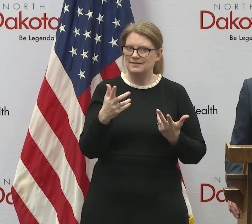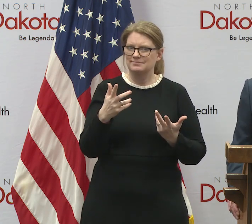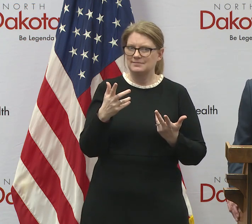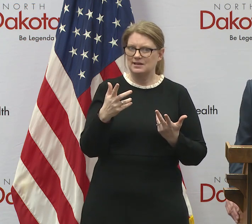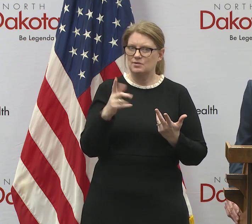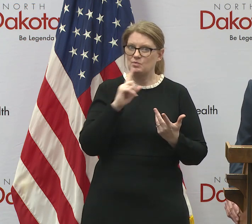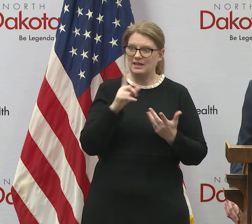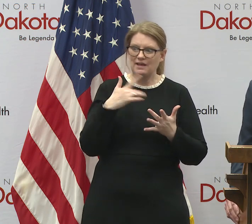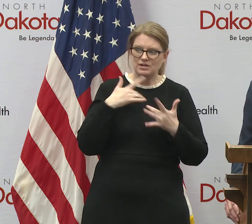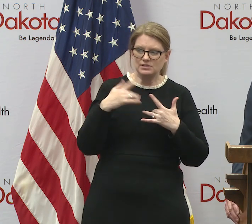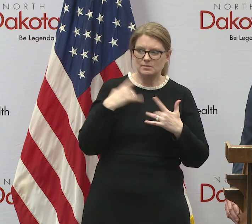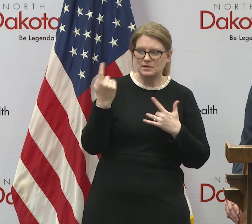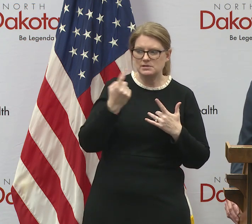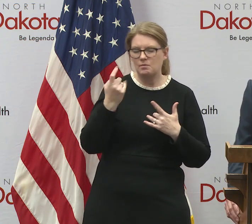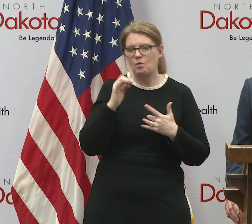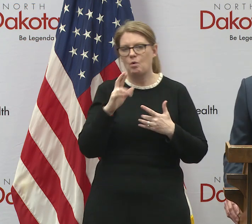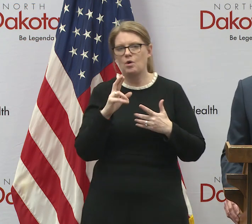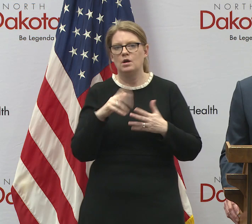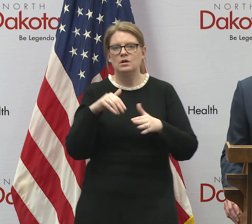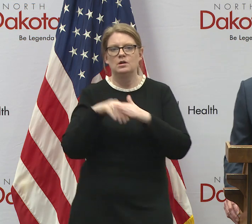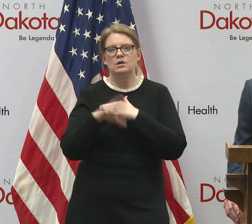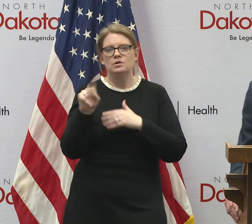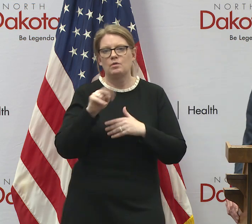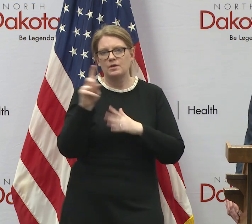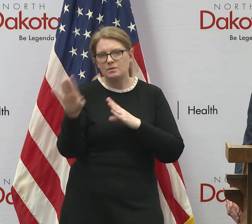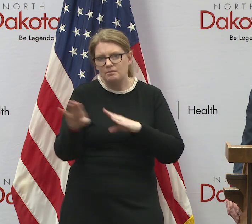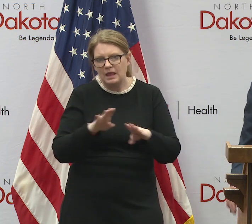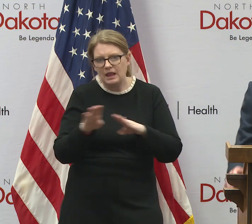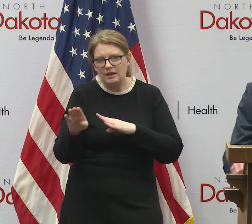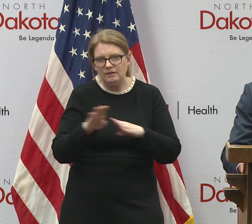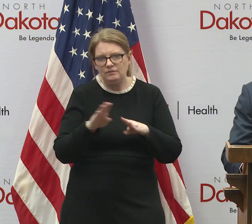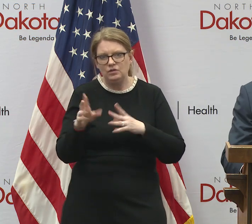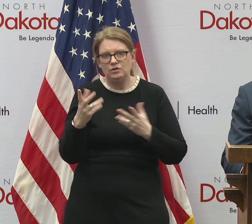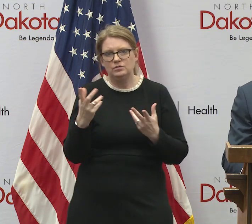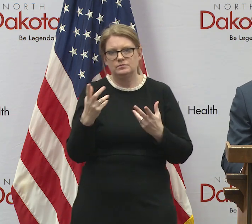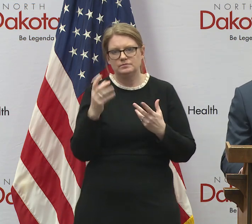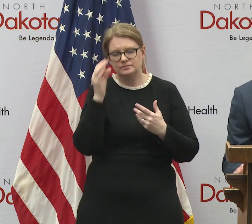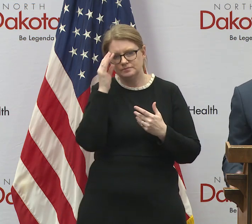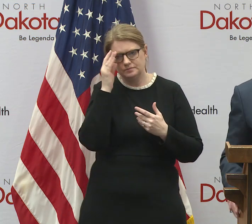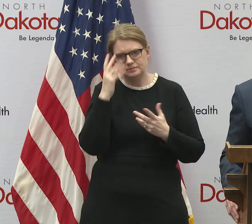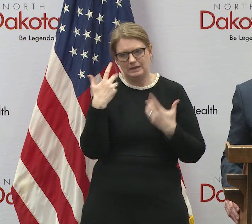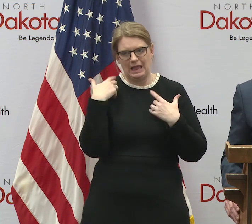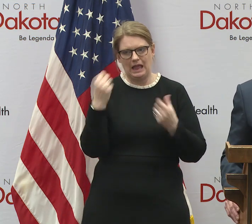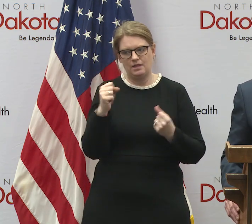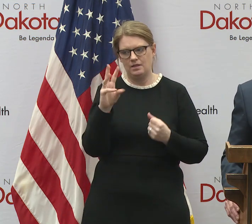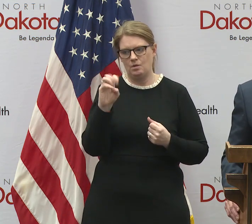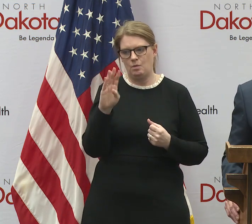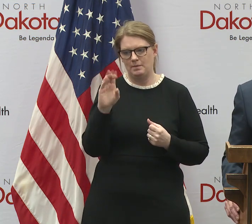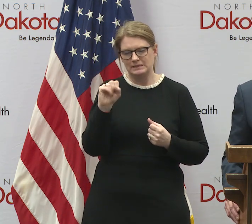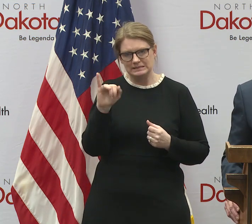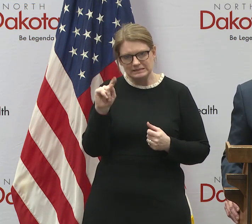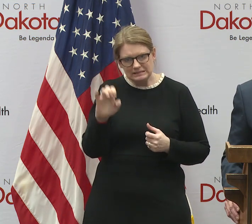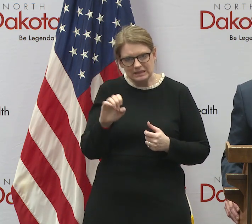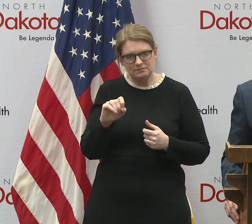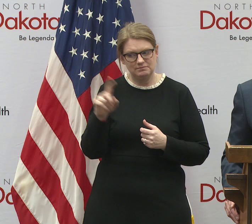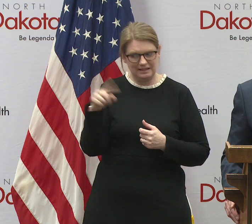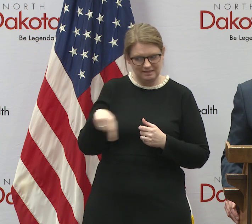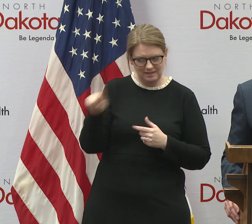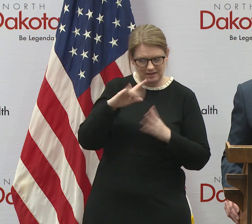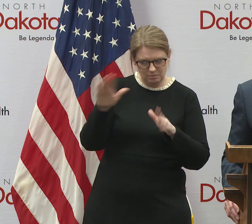concern about somebody, or you can go on our North Dakota Behavioral Health website, and they'll give you